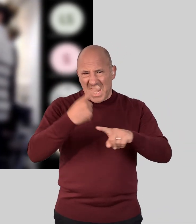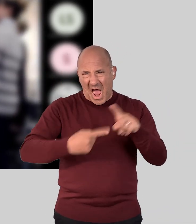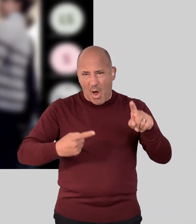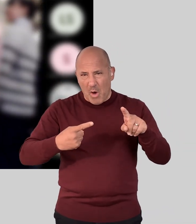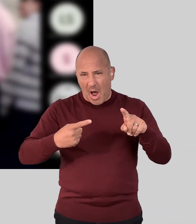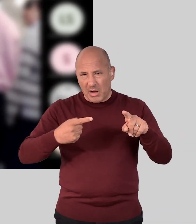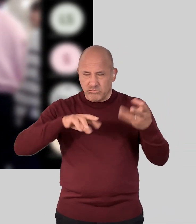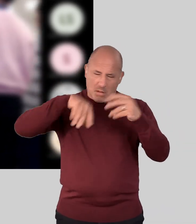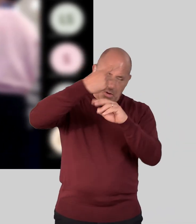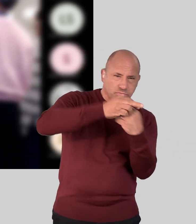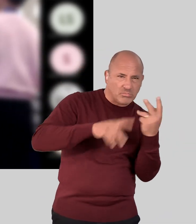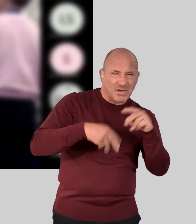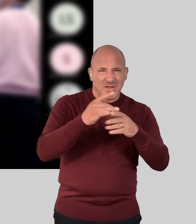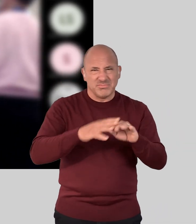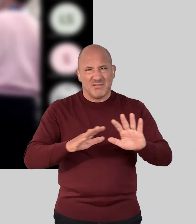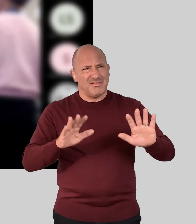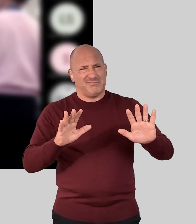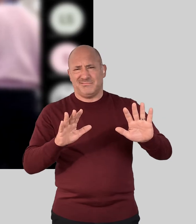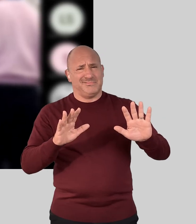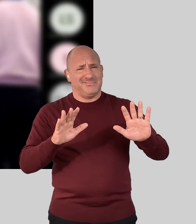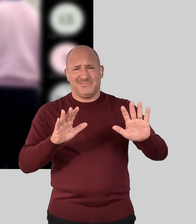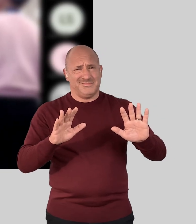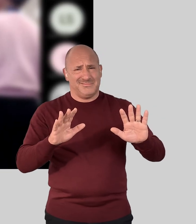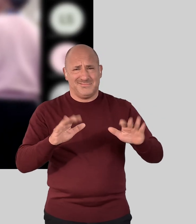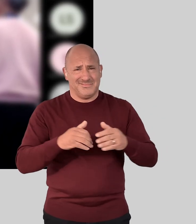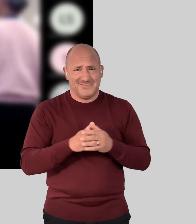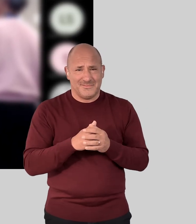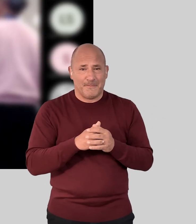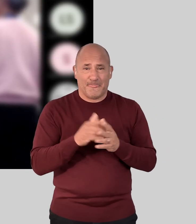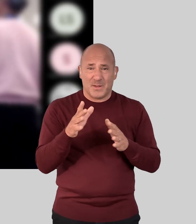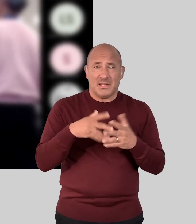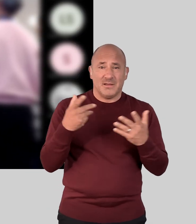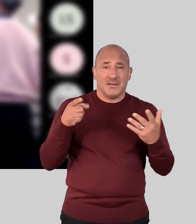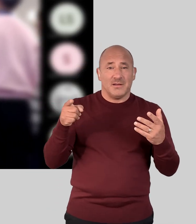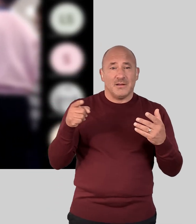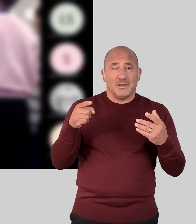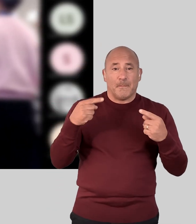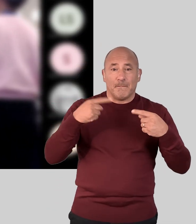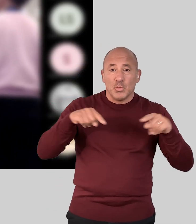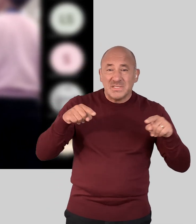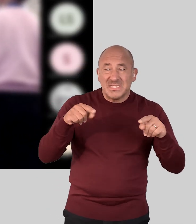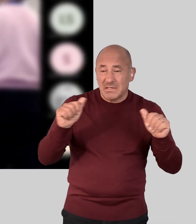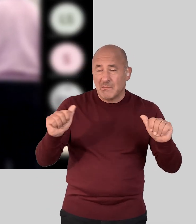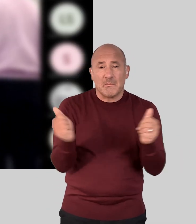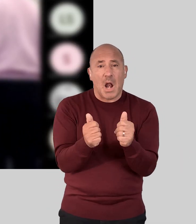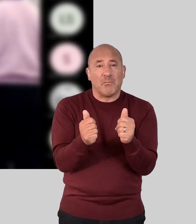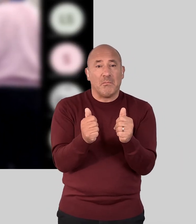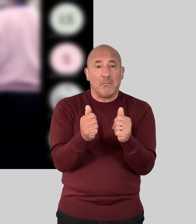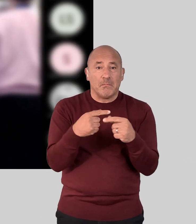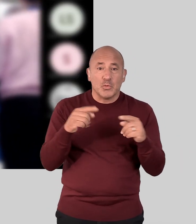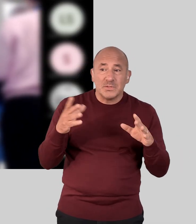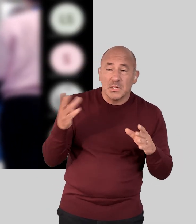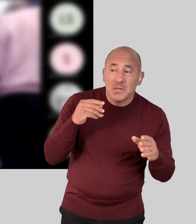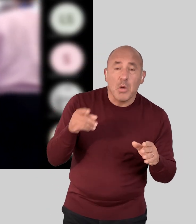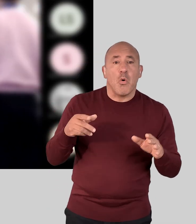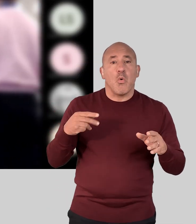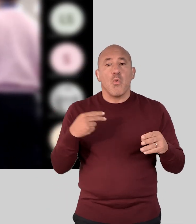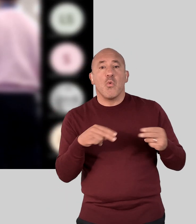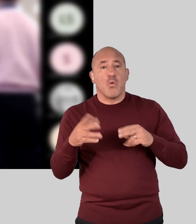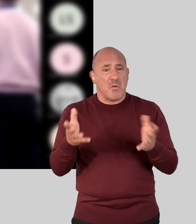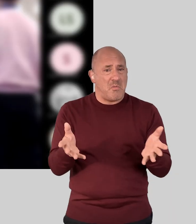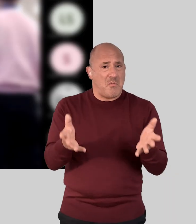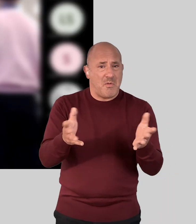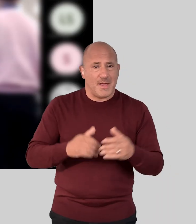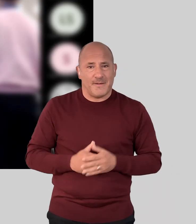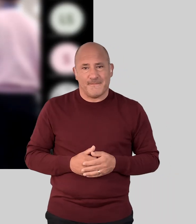do like a massive sort of like 30-minute solo. It's just if you want to respond to the music and come in